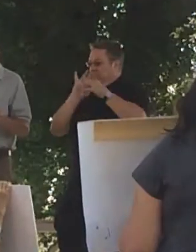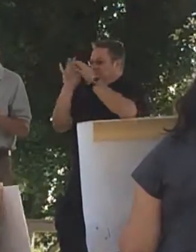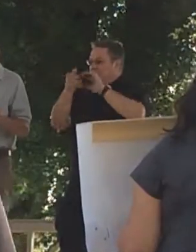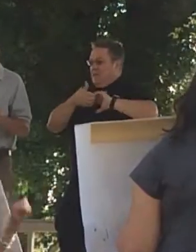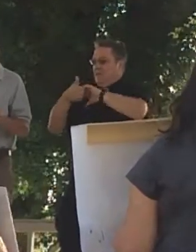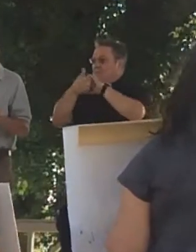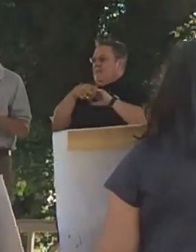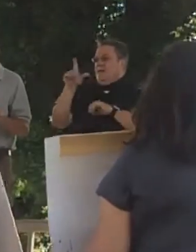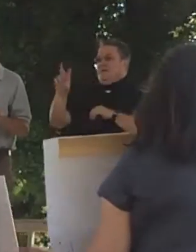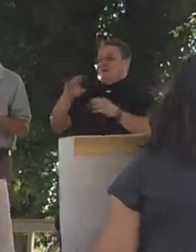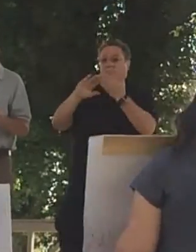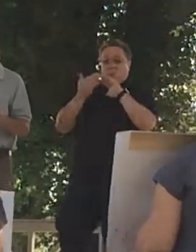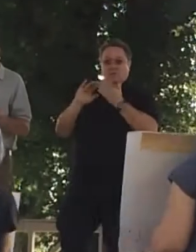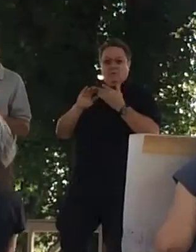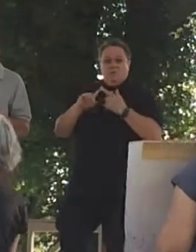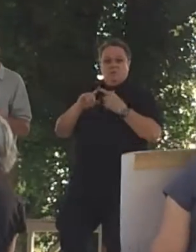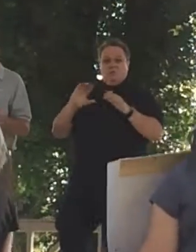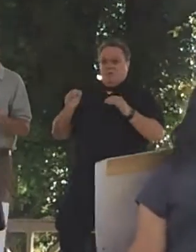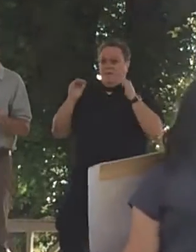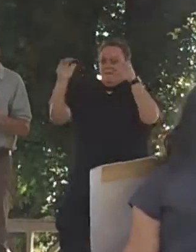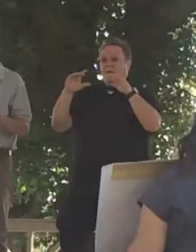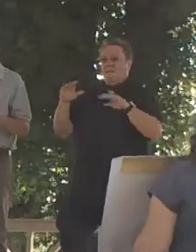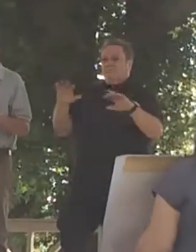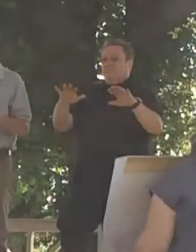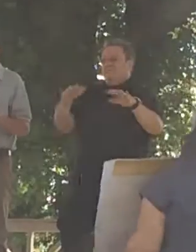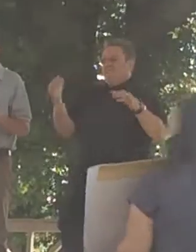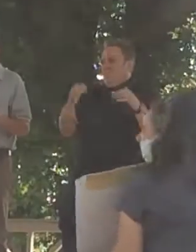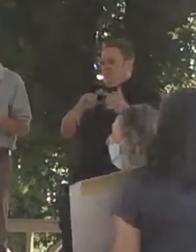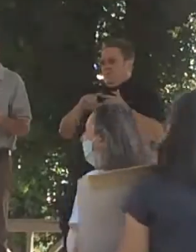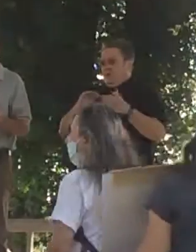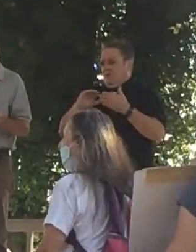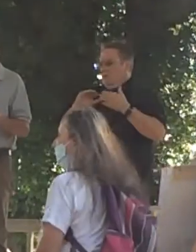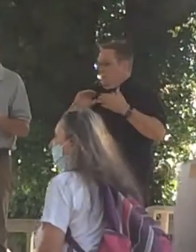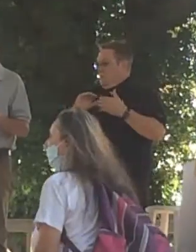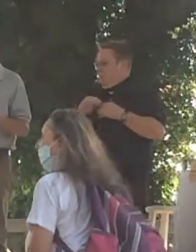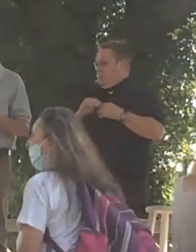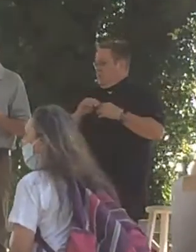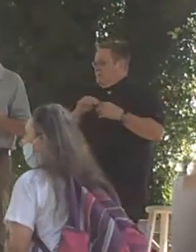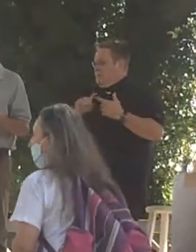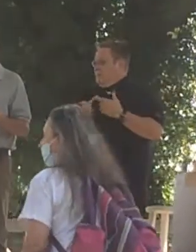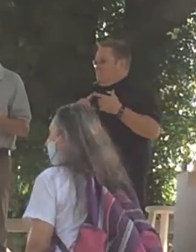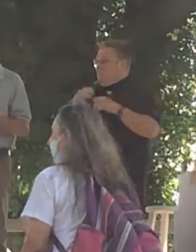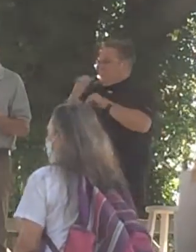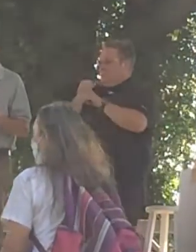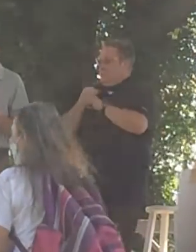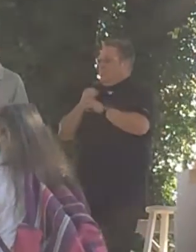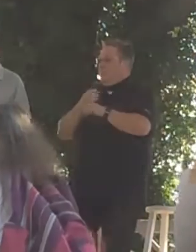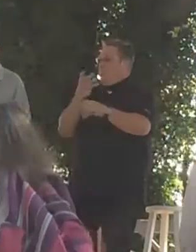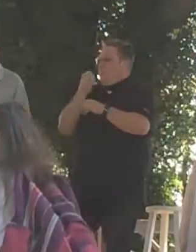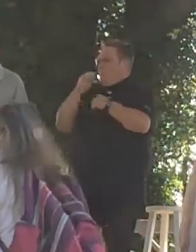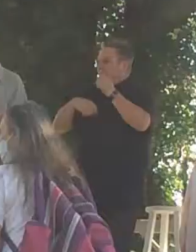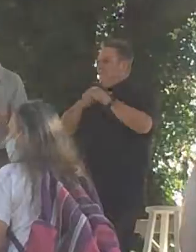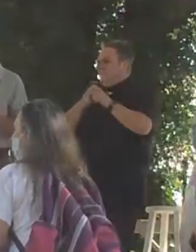Las Vegas San Miguel community to advance forward in the reconstruction of community and academic discourses, institutional reforms